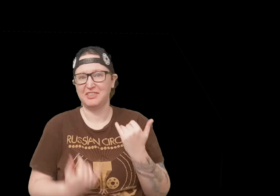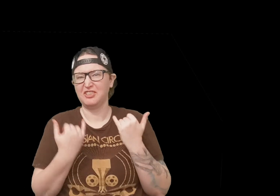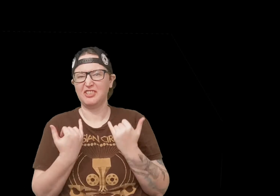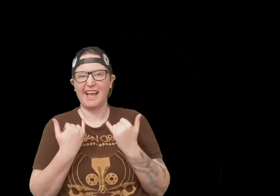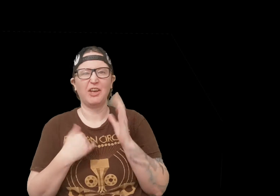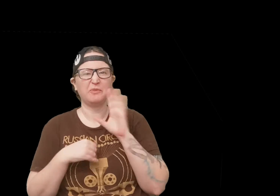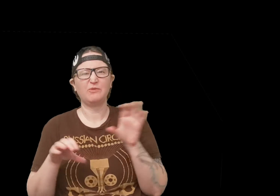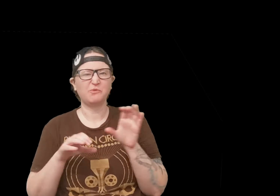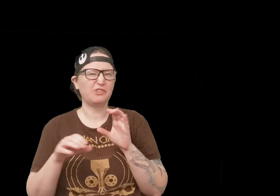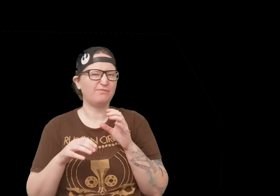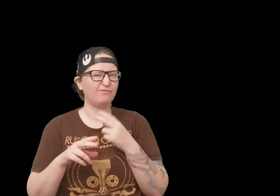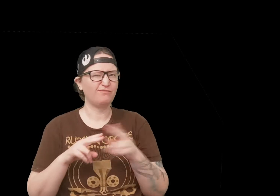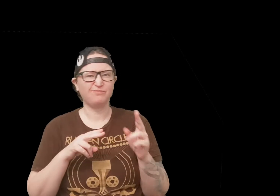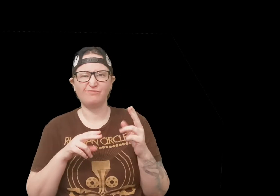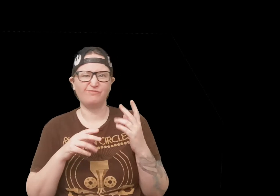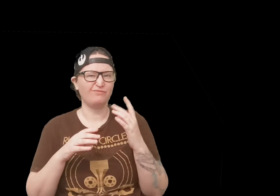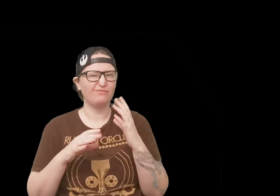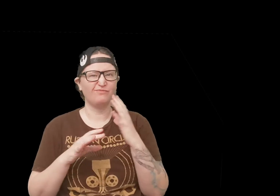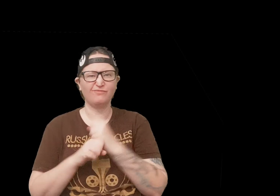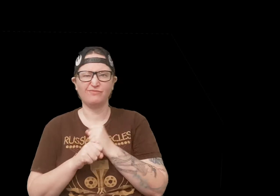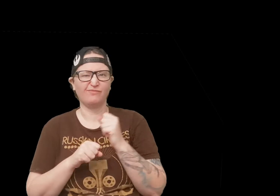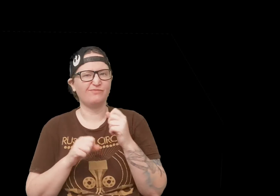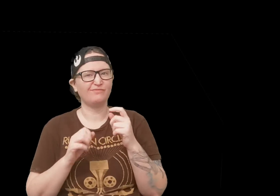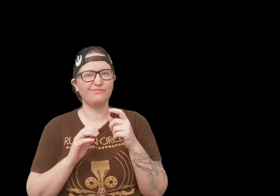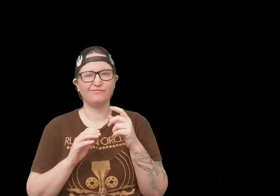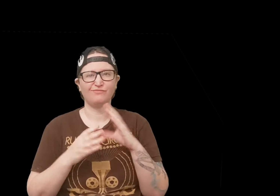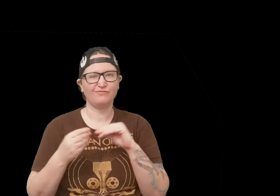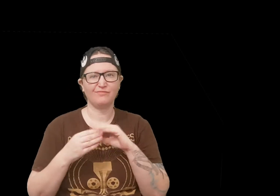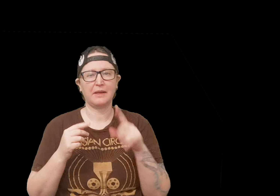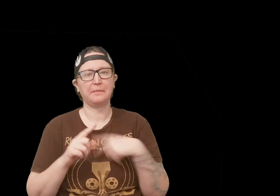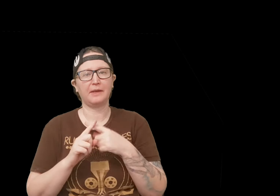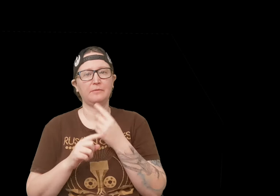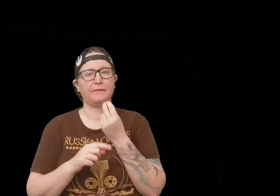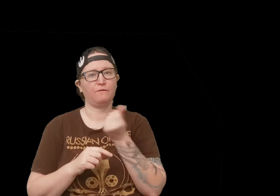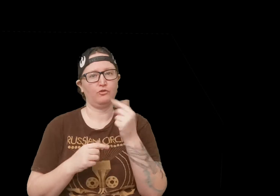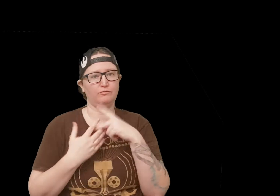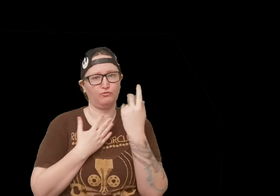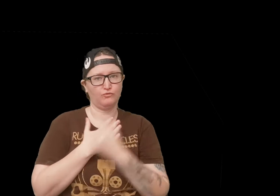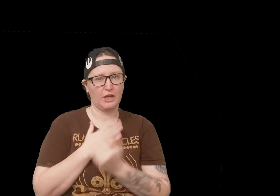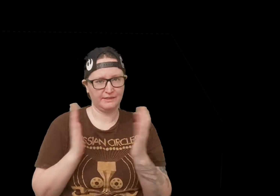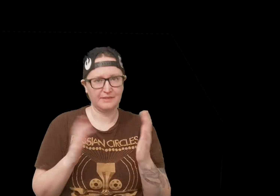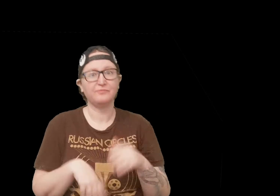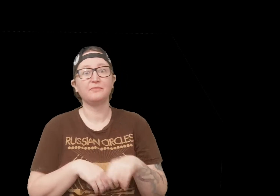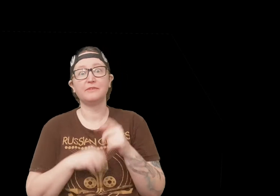I'm Jenna. So today I'm just going to be doing a short little chat about a few